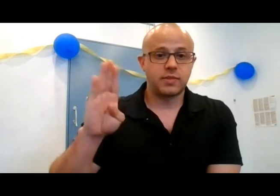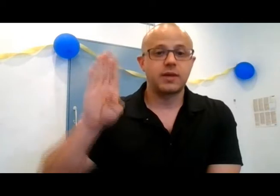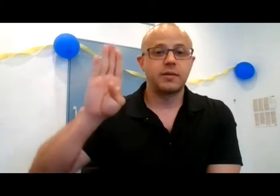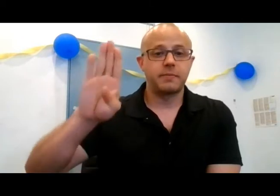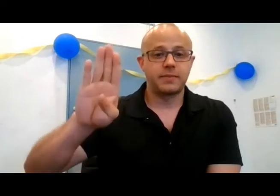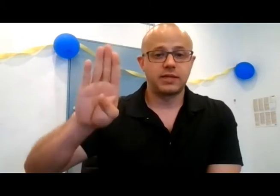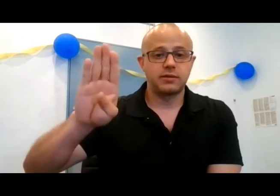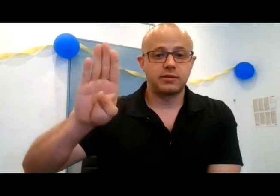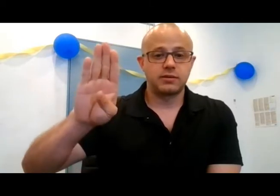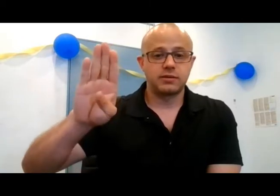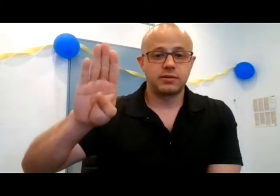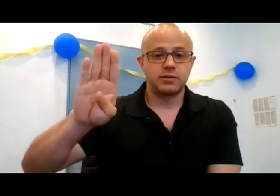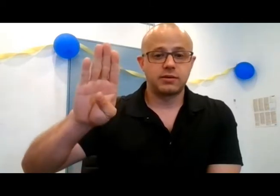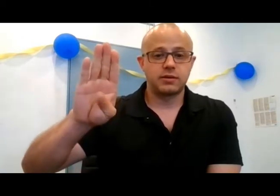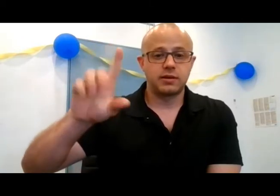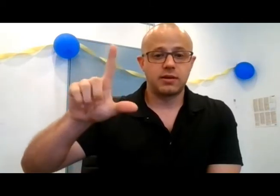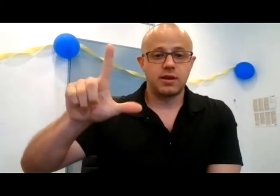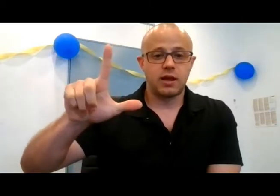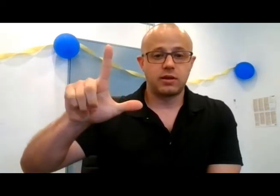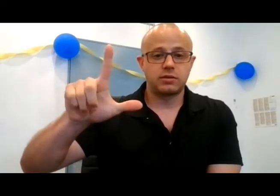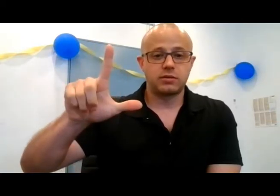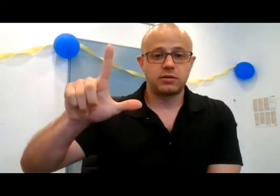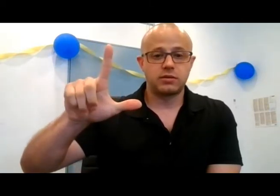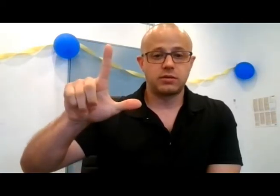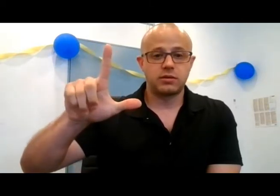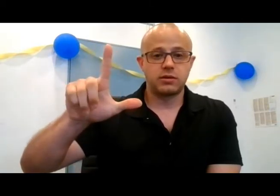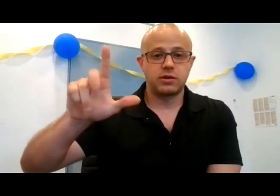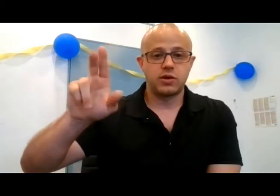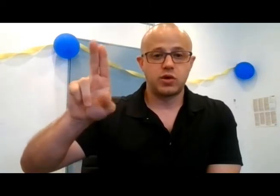This is a sign for blue.